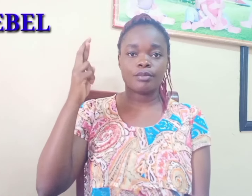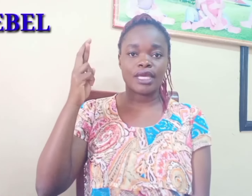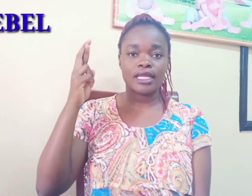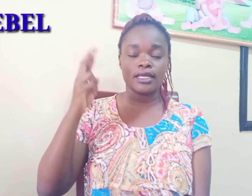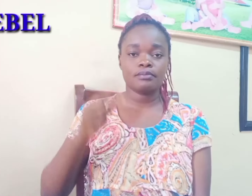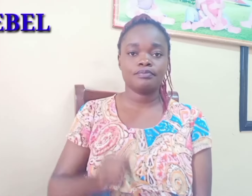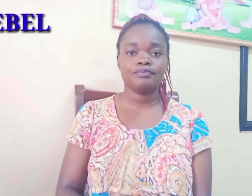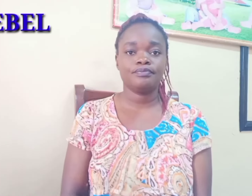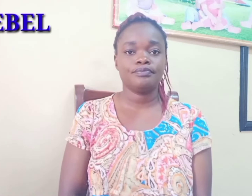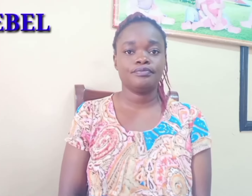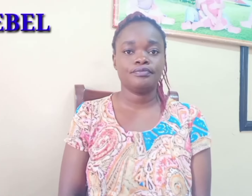rebel.